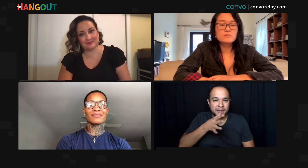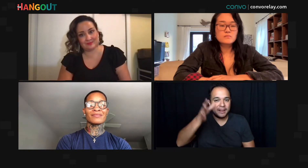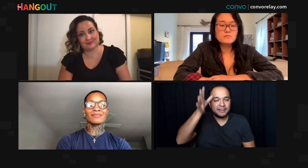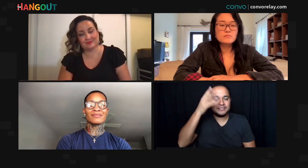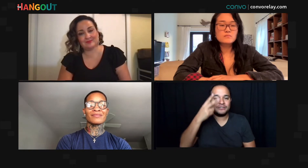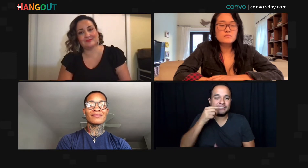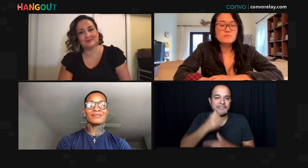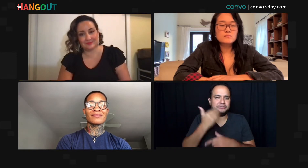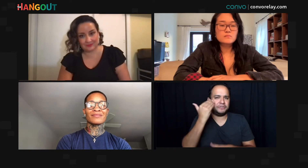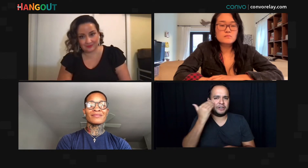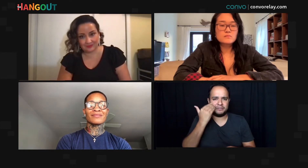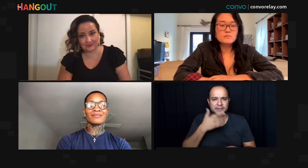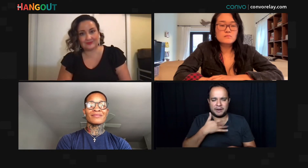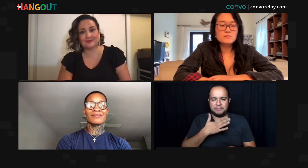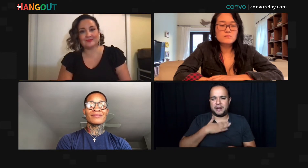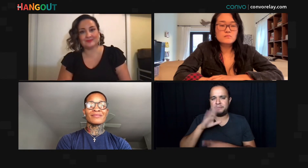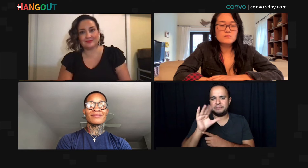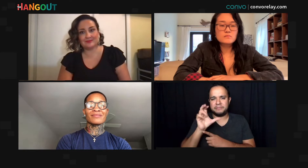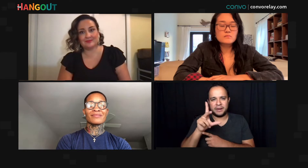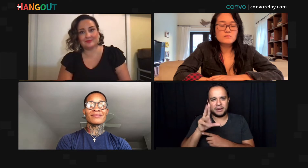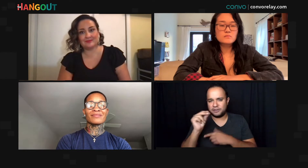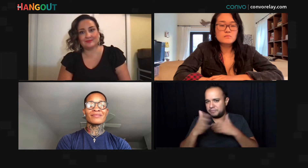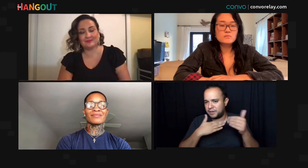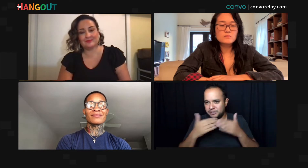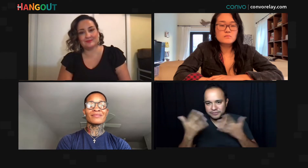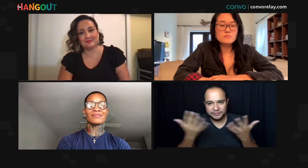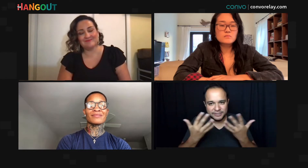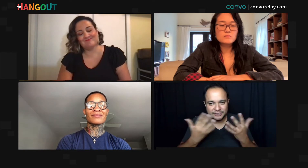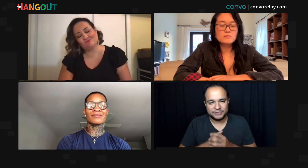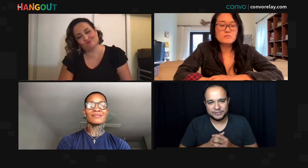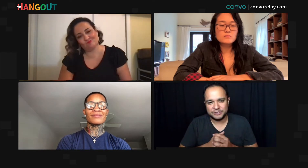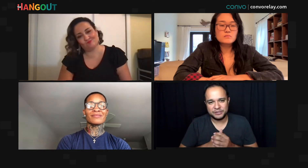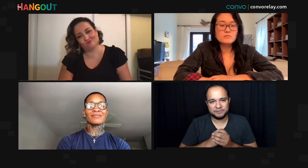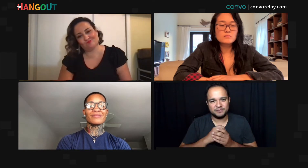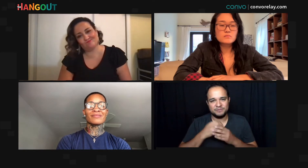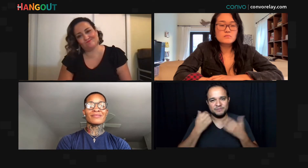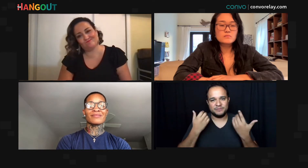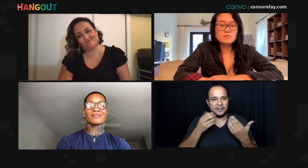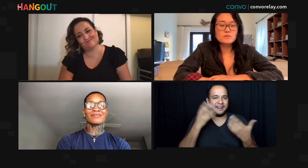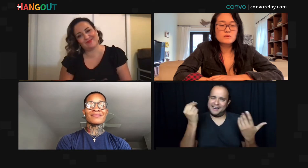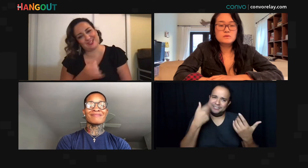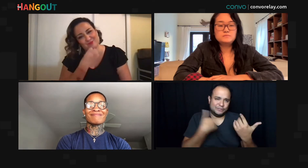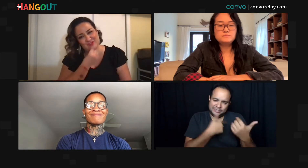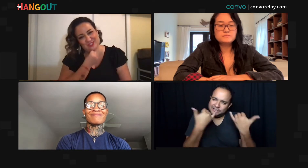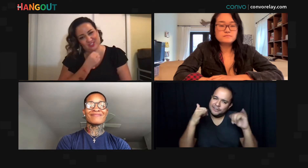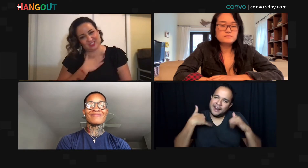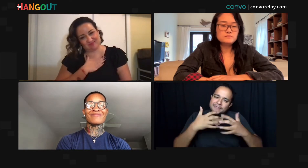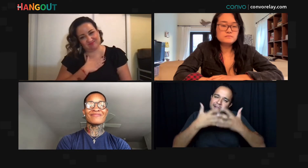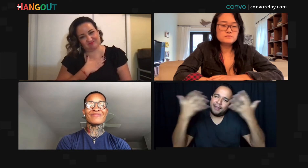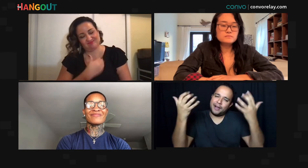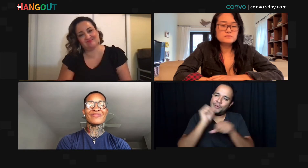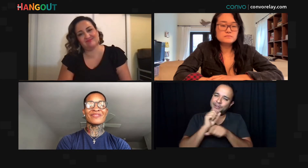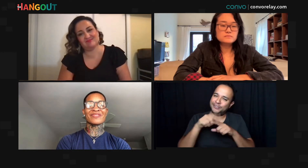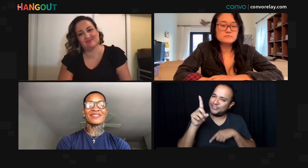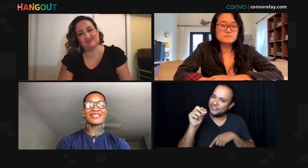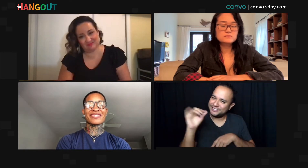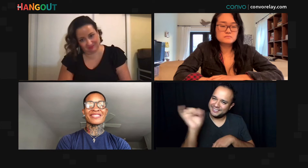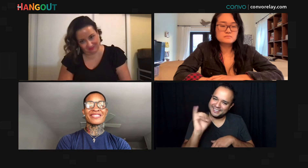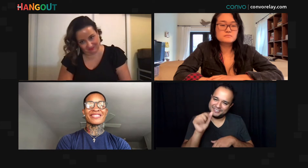know, my family knows, my close family knows, not so much probably my extended family, but Oh, we still do have